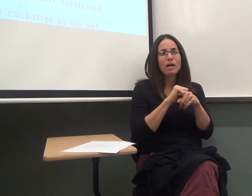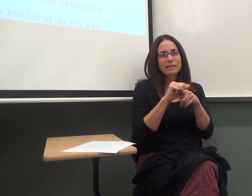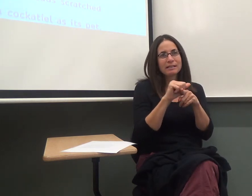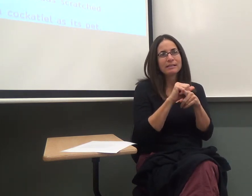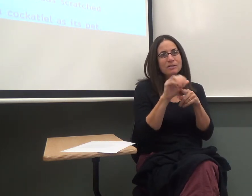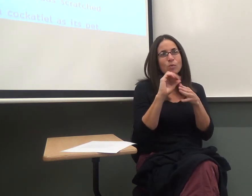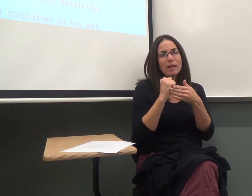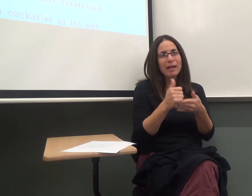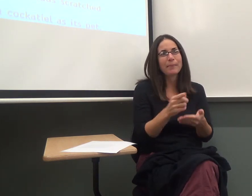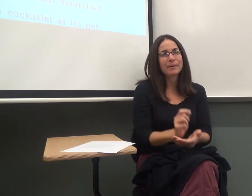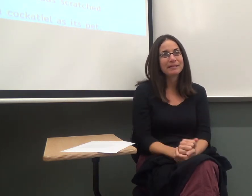Don't worry.